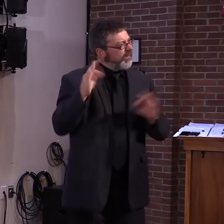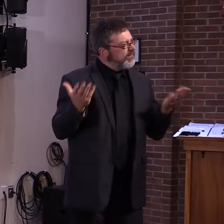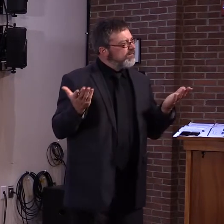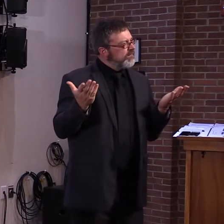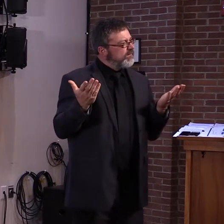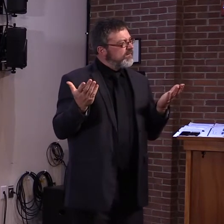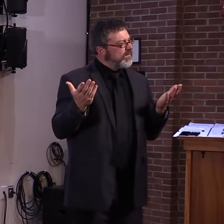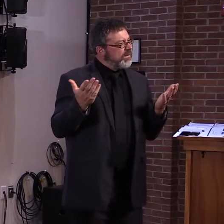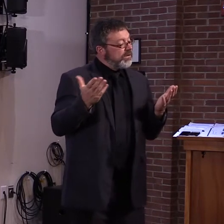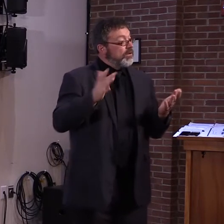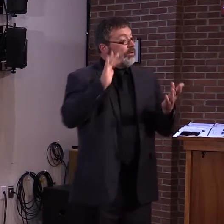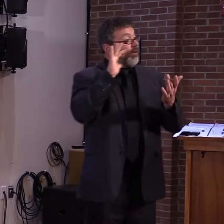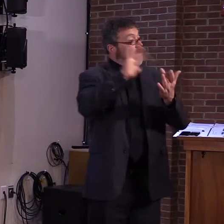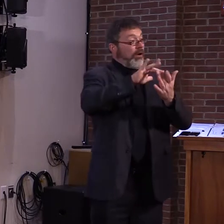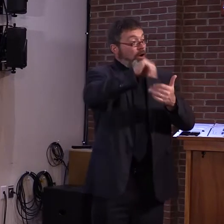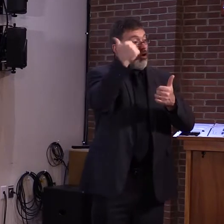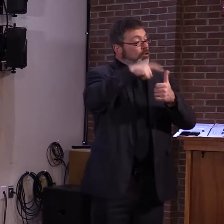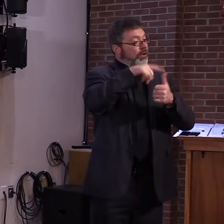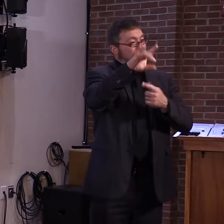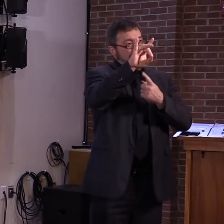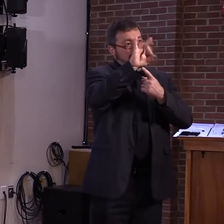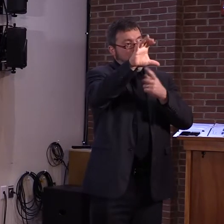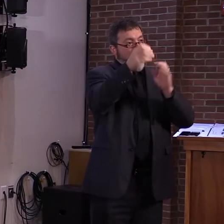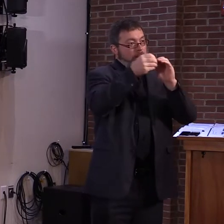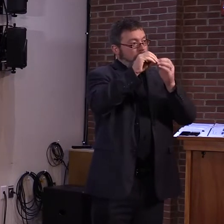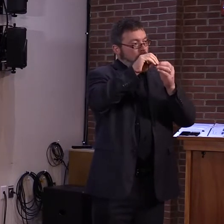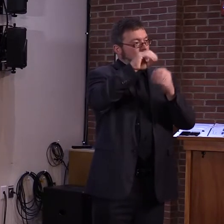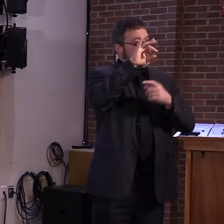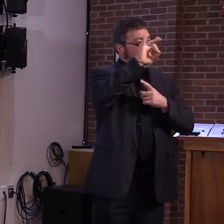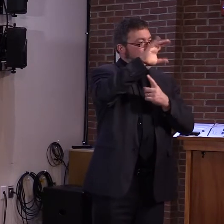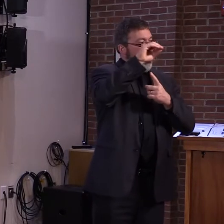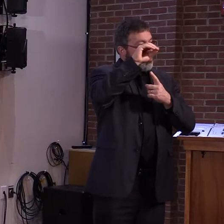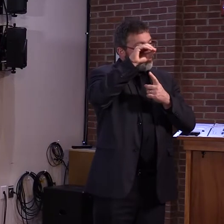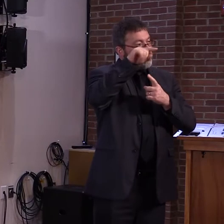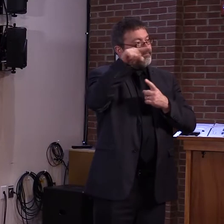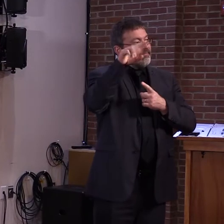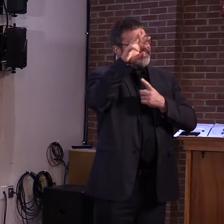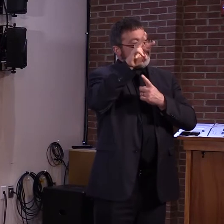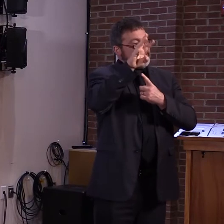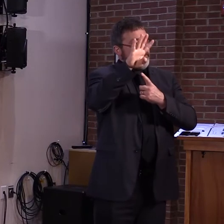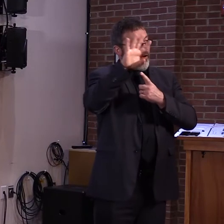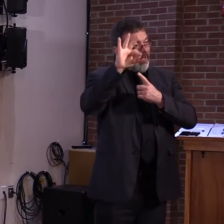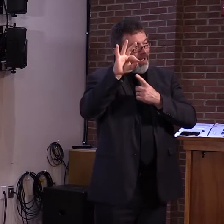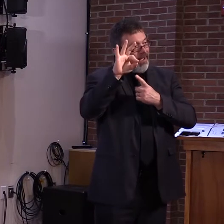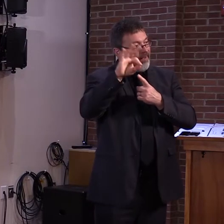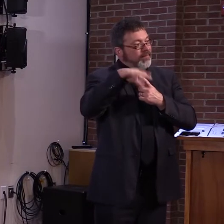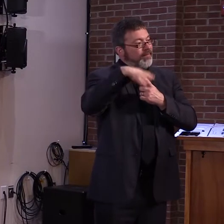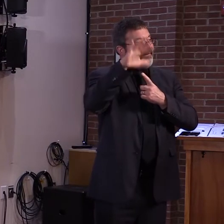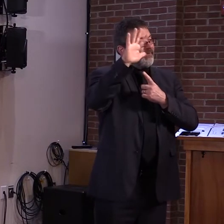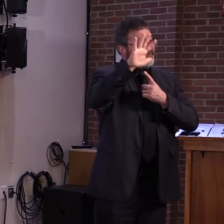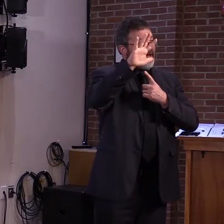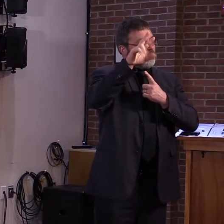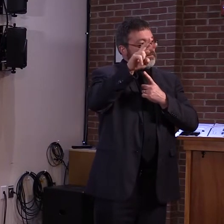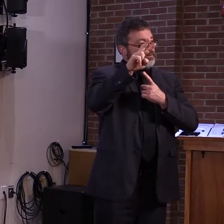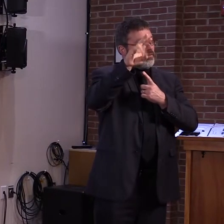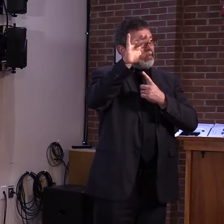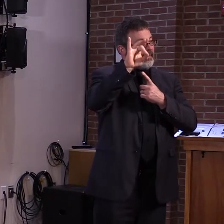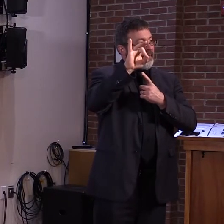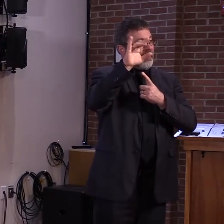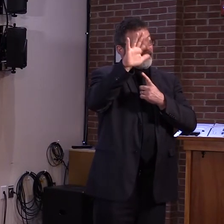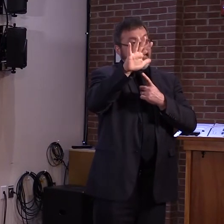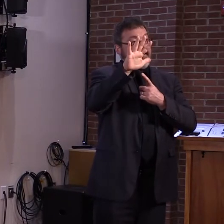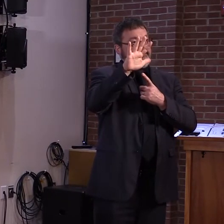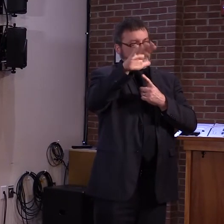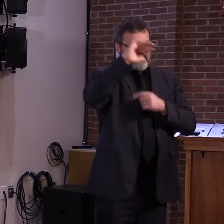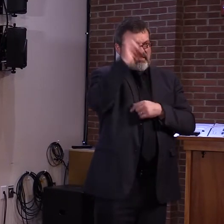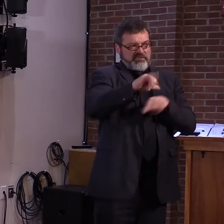1-800-649-5285 to report it, 24 hours a day, 7 days a week. For matters related to behavior in the community,